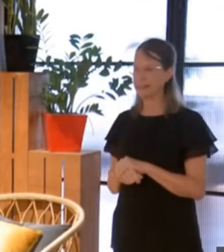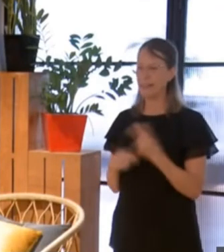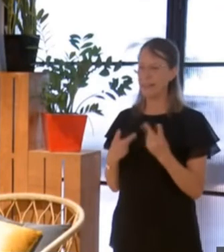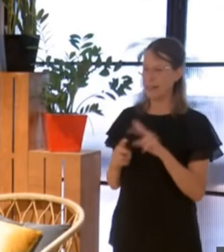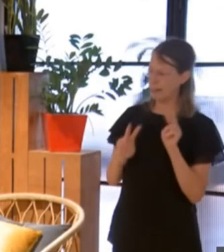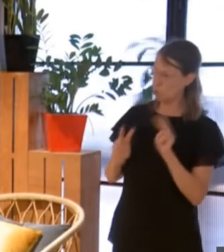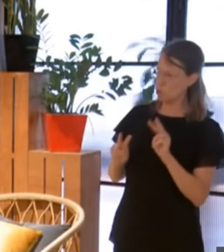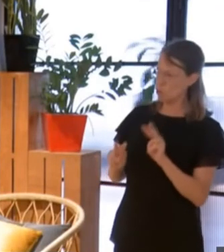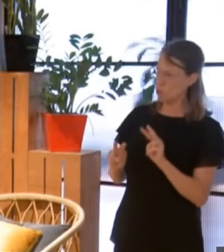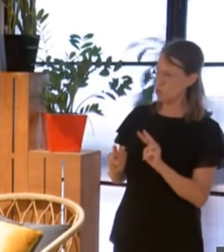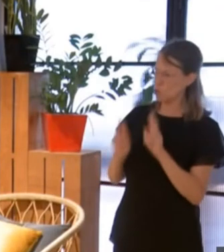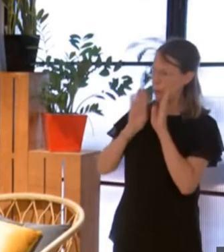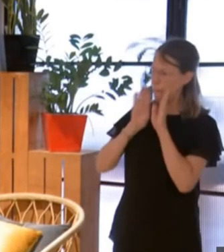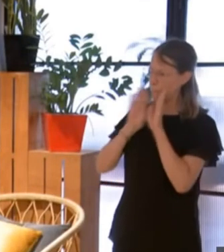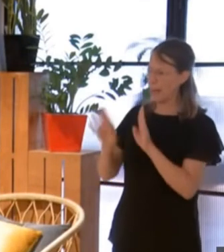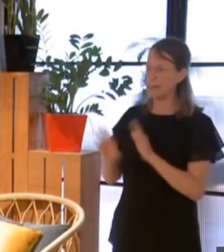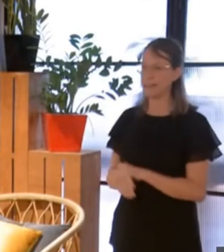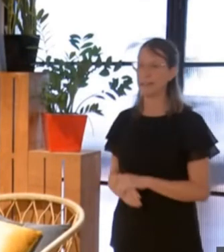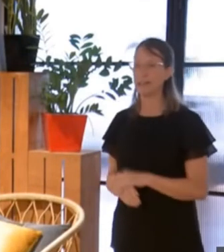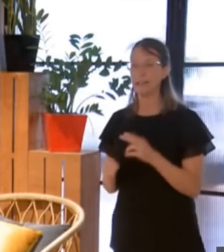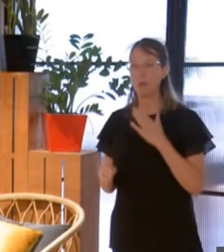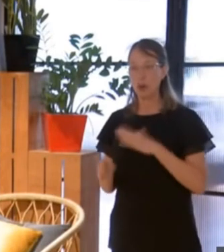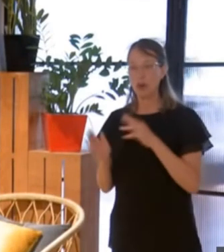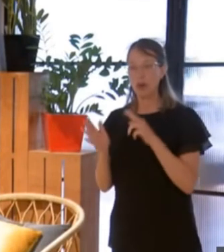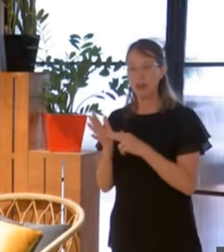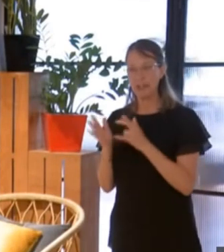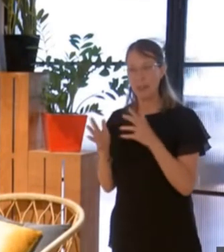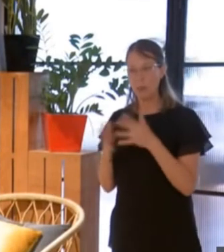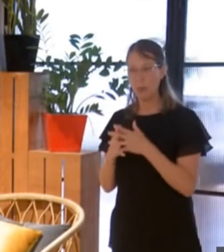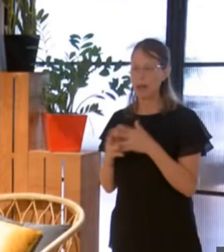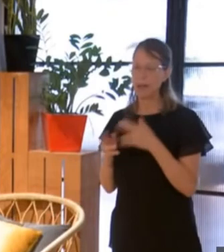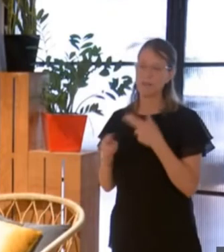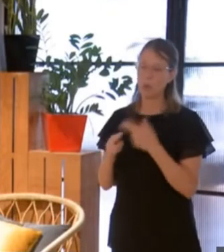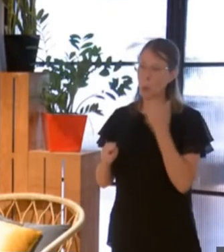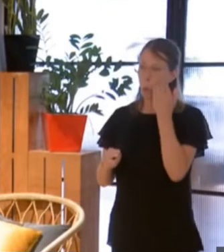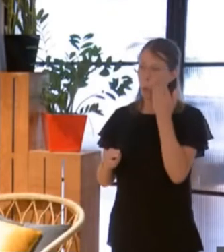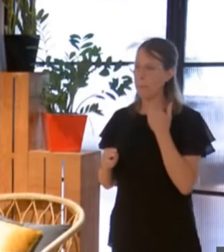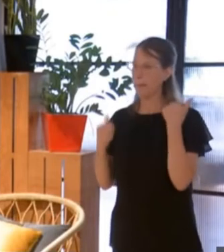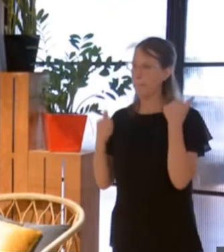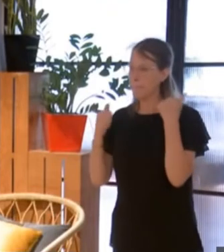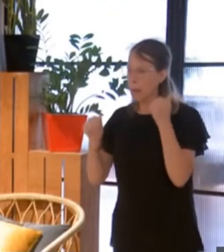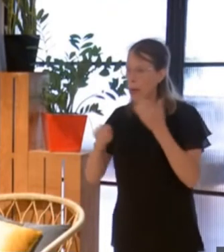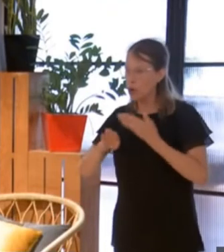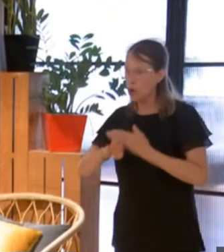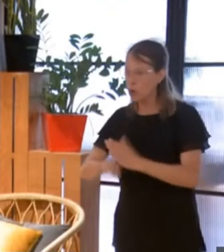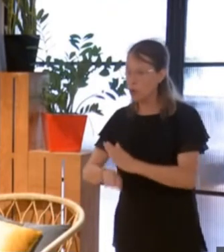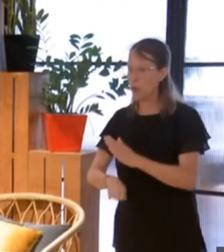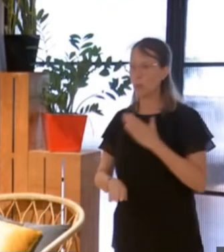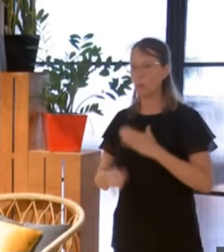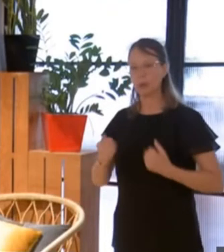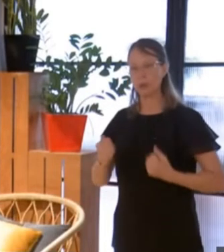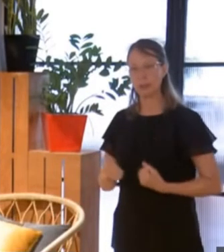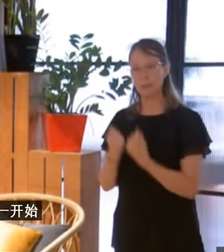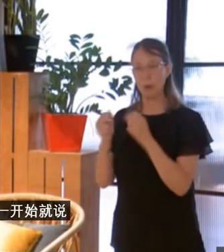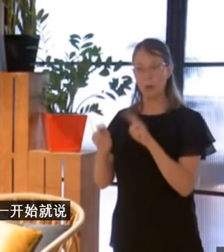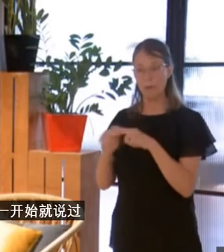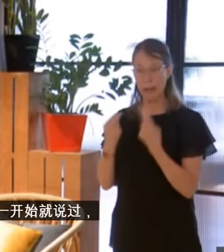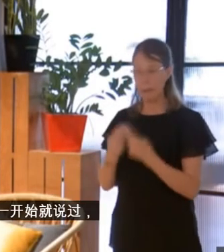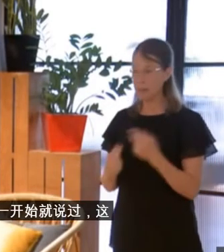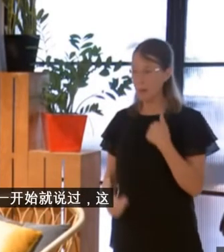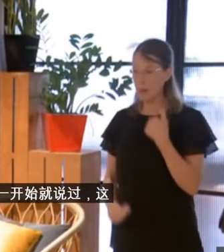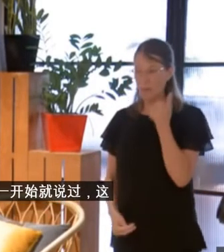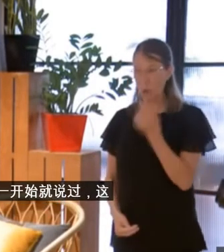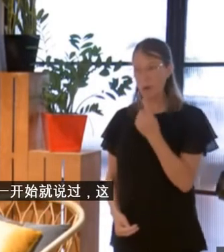new approach for our state when it comes to women's issues and also supporting families across New South Wales. I've said from the